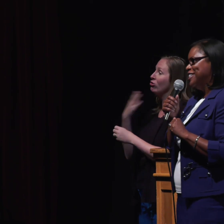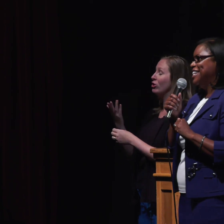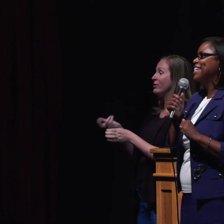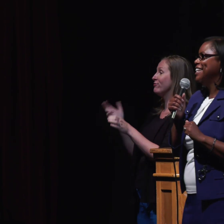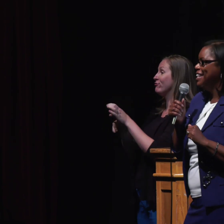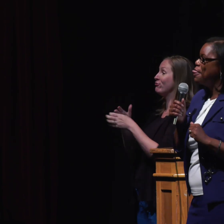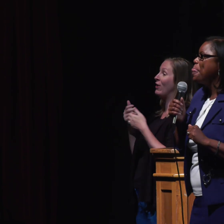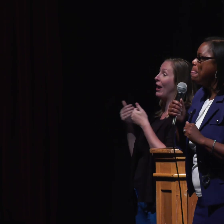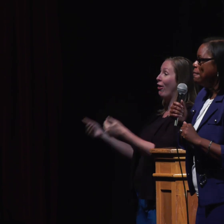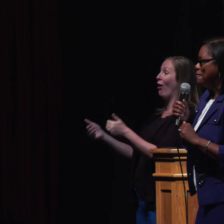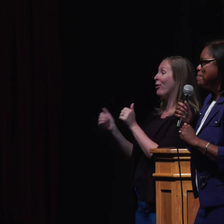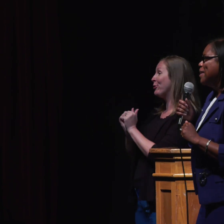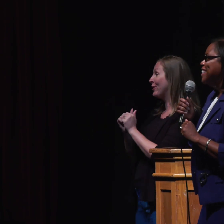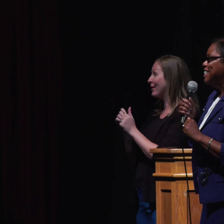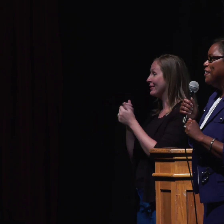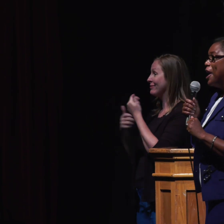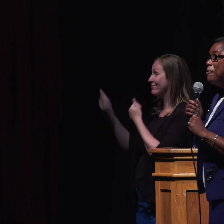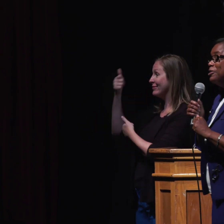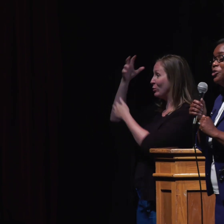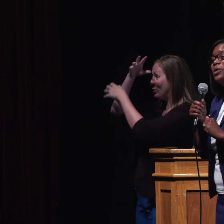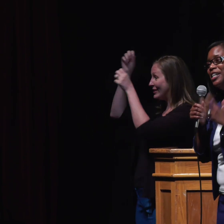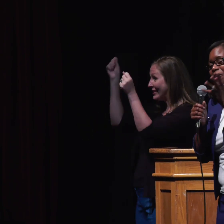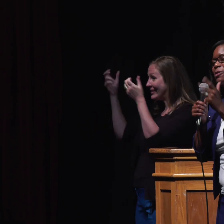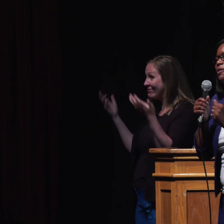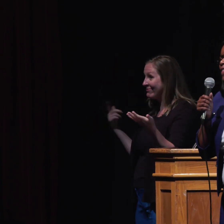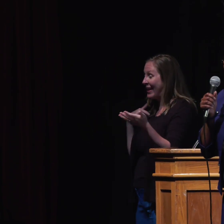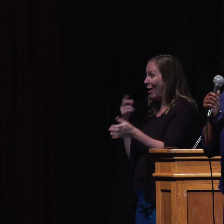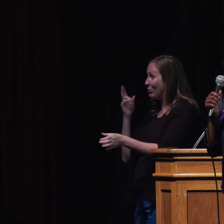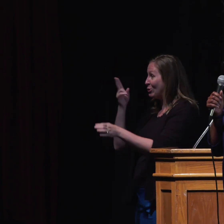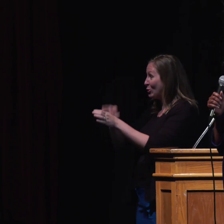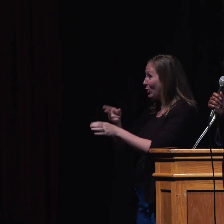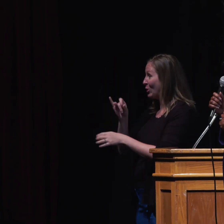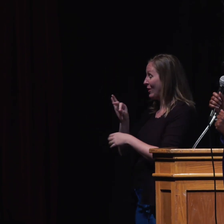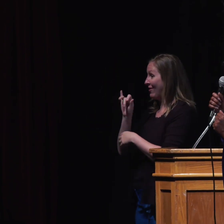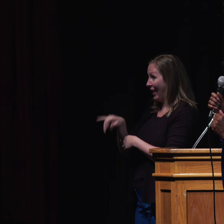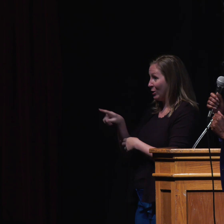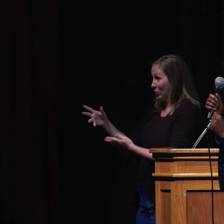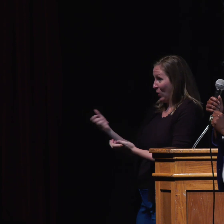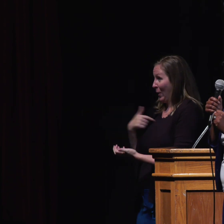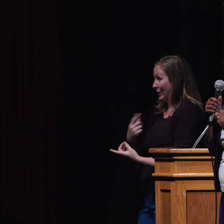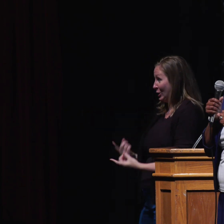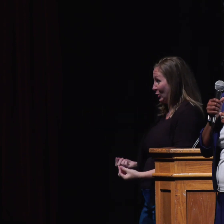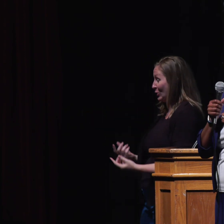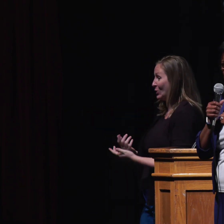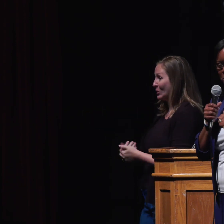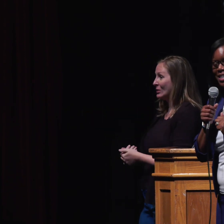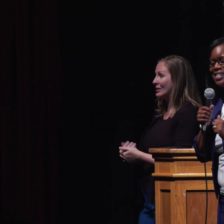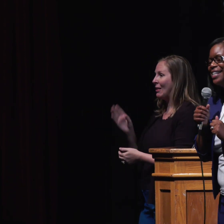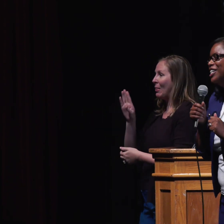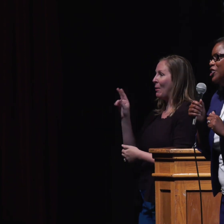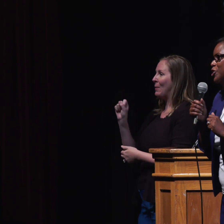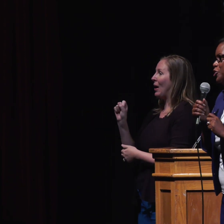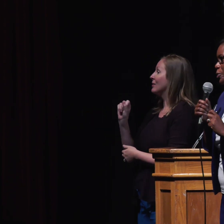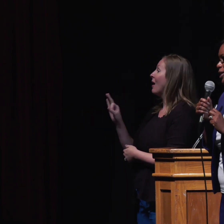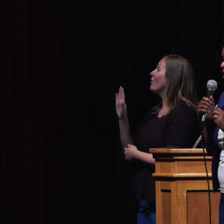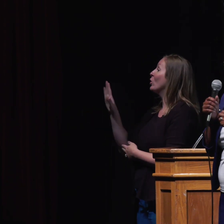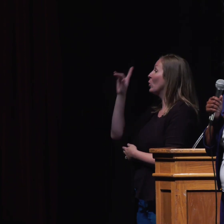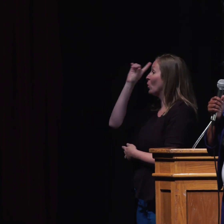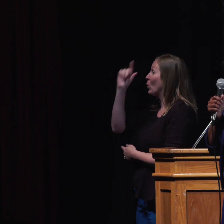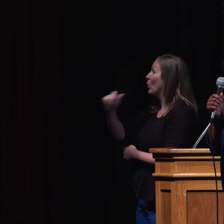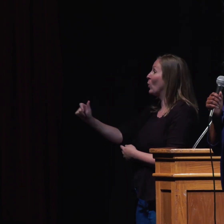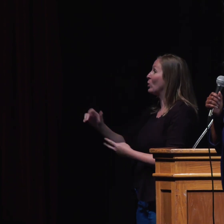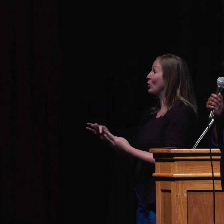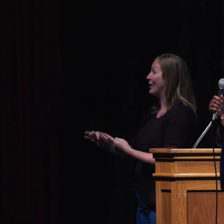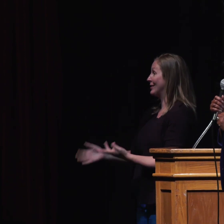the superintendent. So I will join you if that is what you'd like me to do, bus of your choice, to join